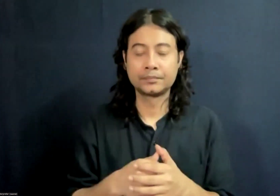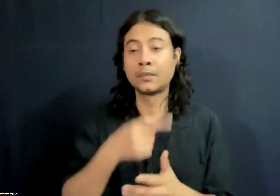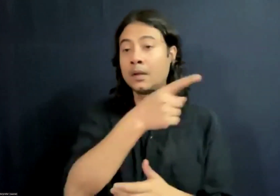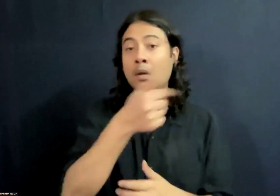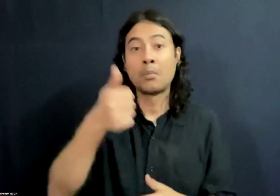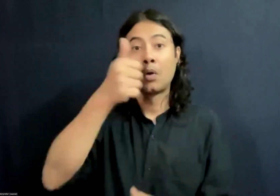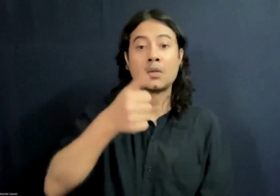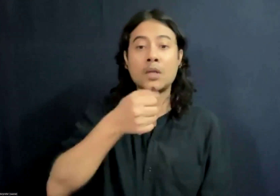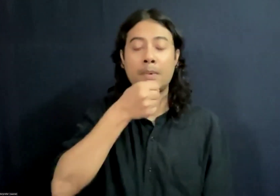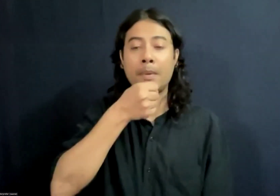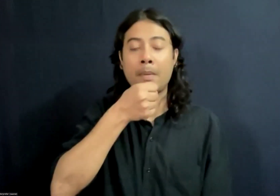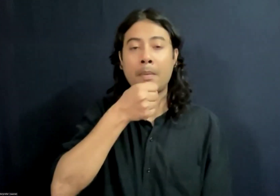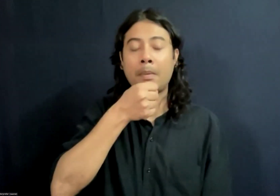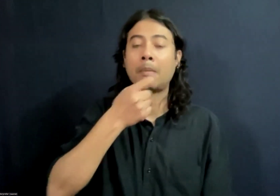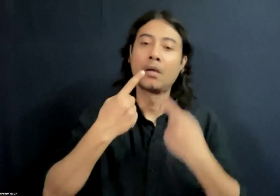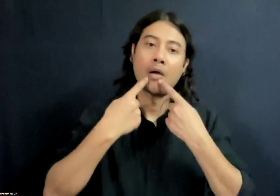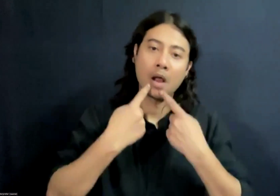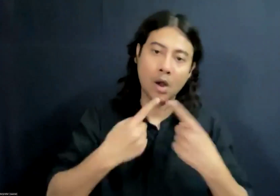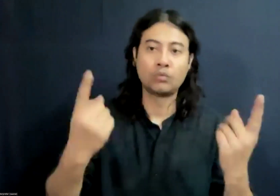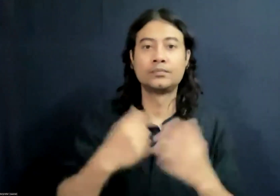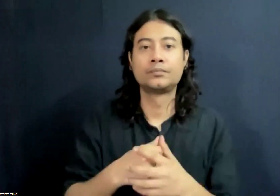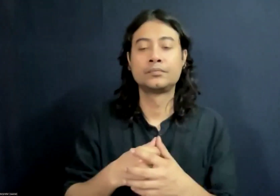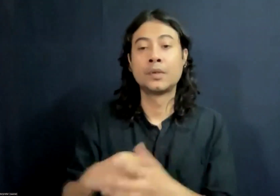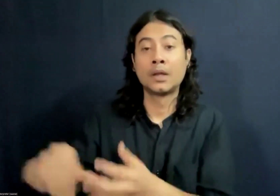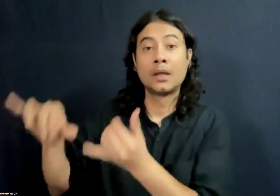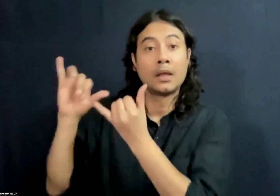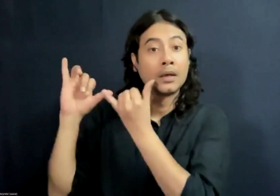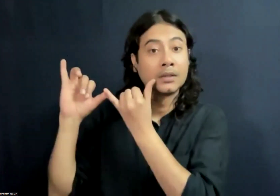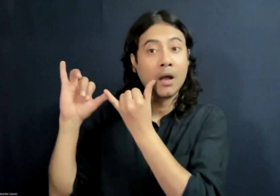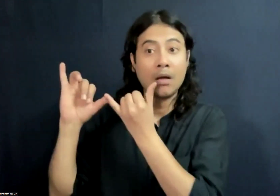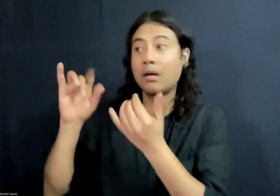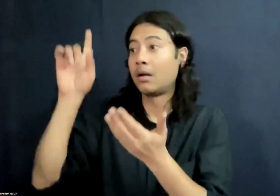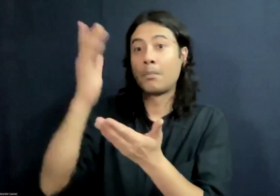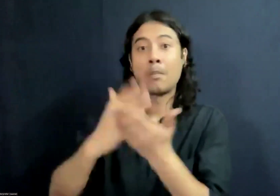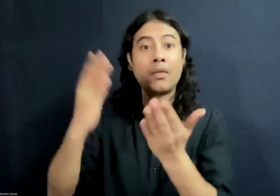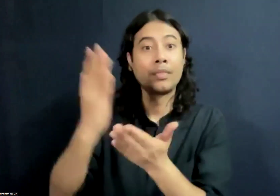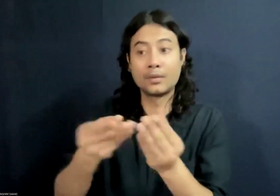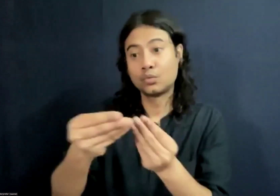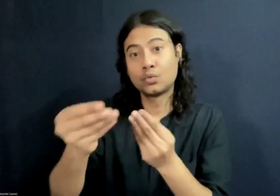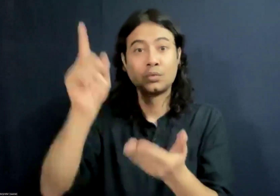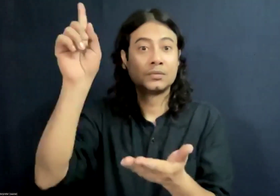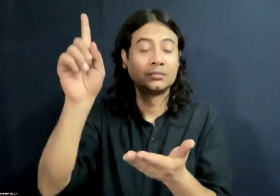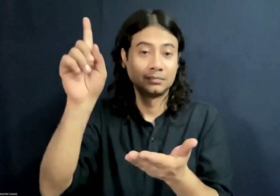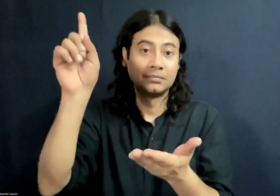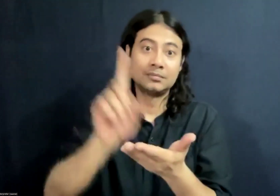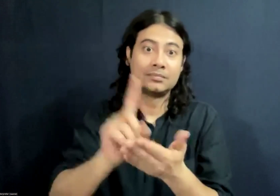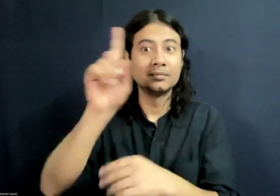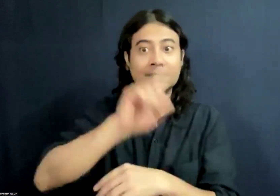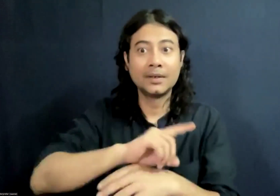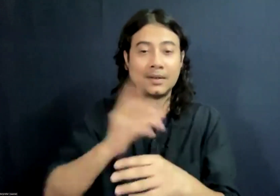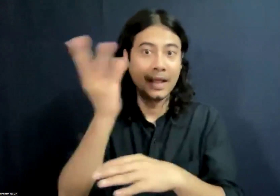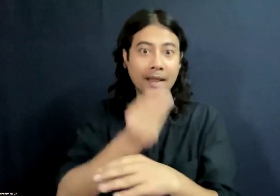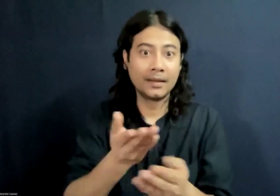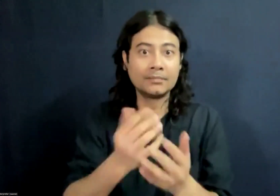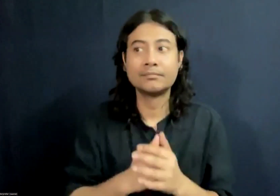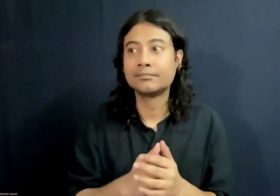and we will deduct thousand rupees from your salary, and you will